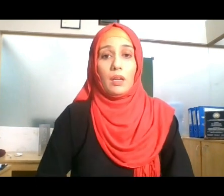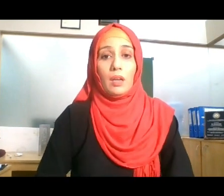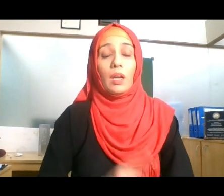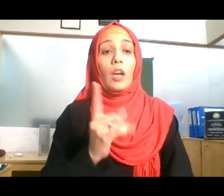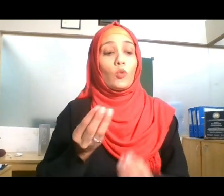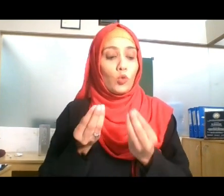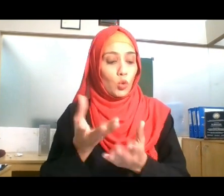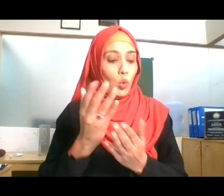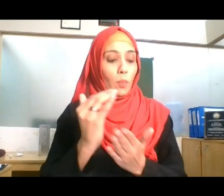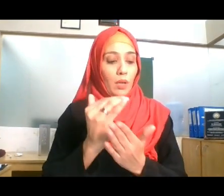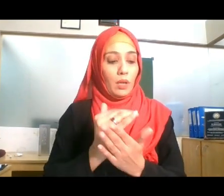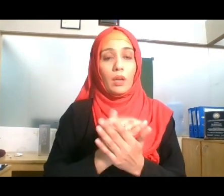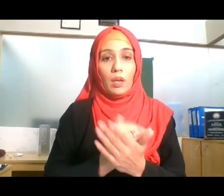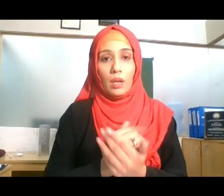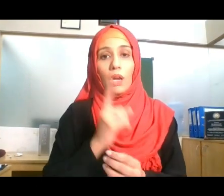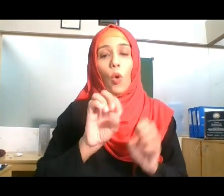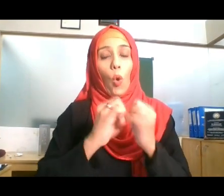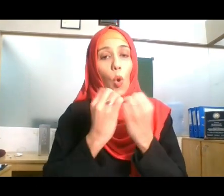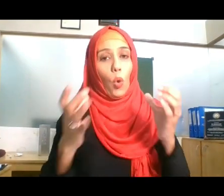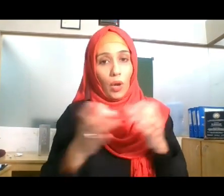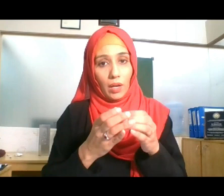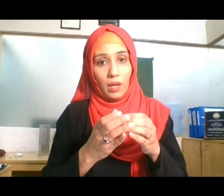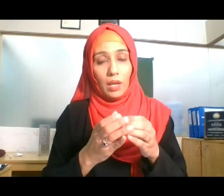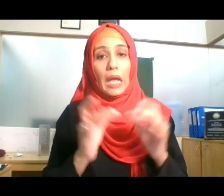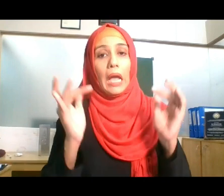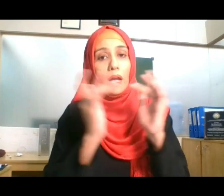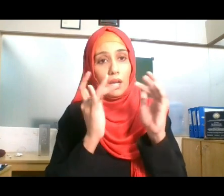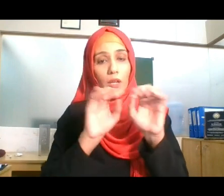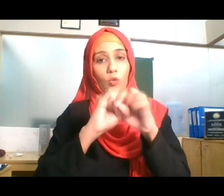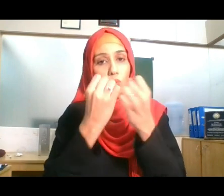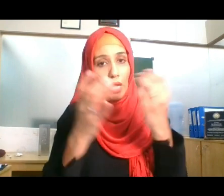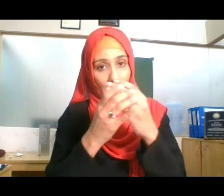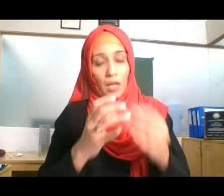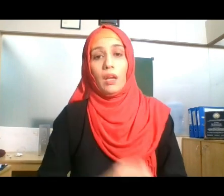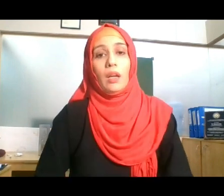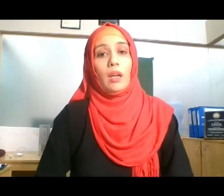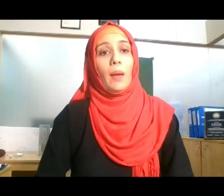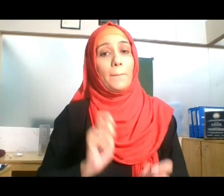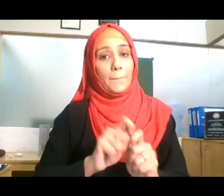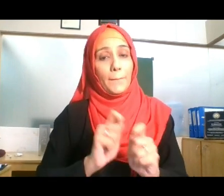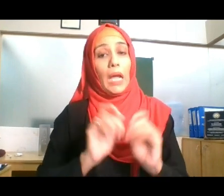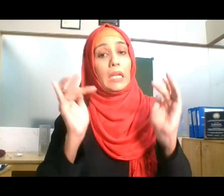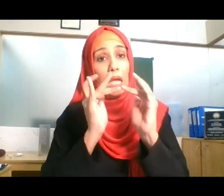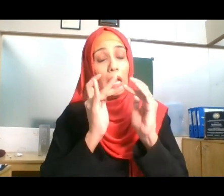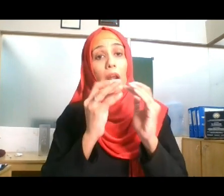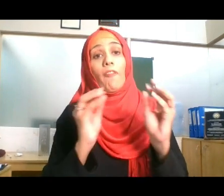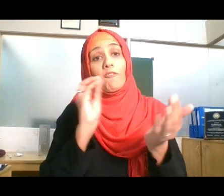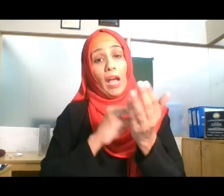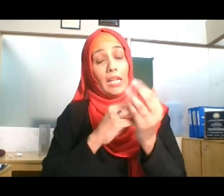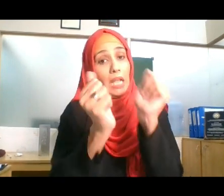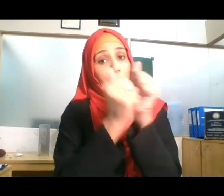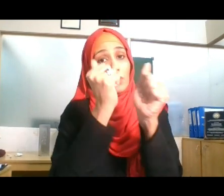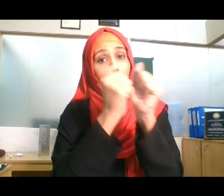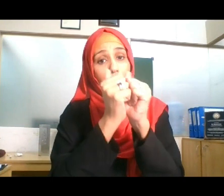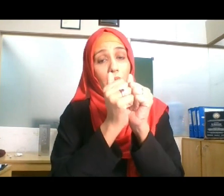initiatives that organizations like the Internet Society are taking to make technology more accessible, and will